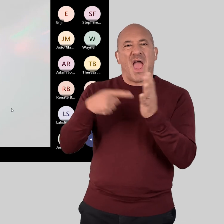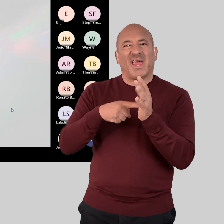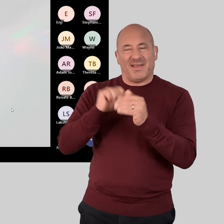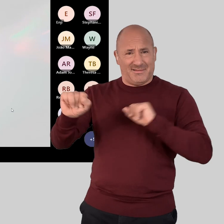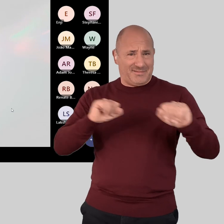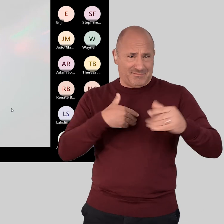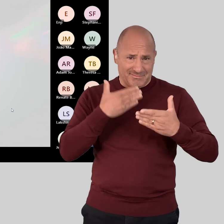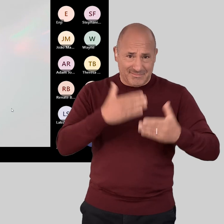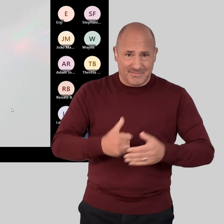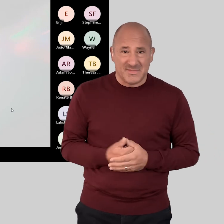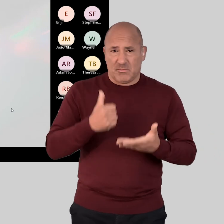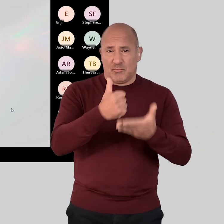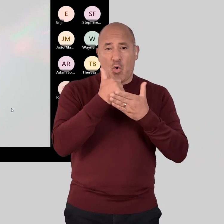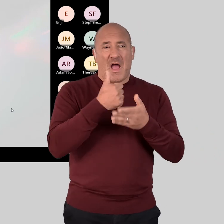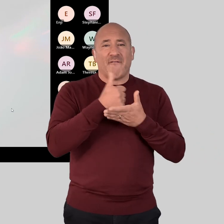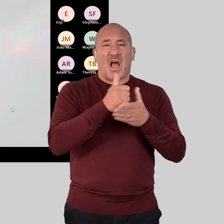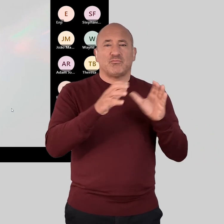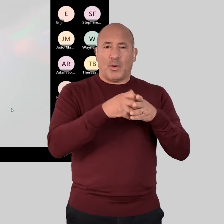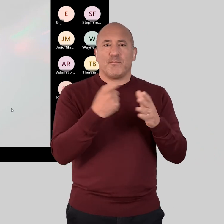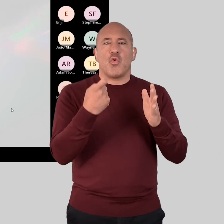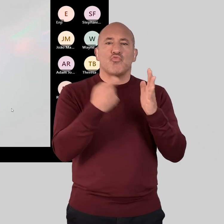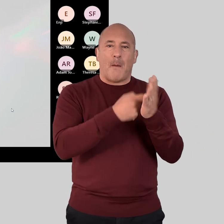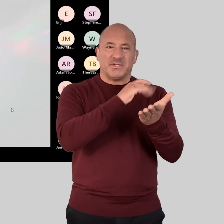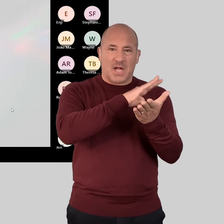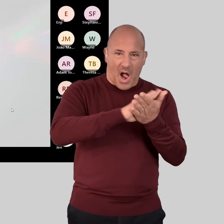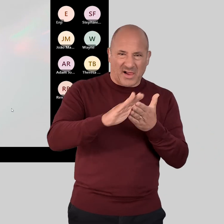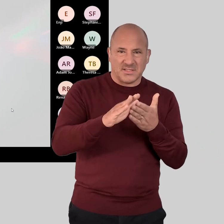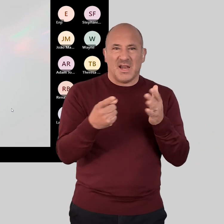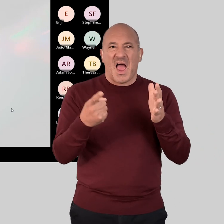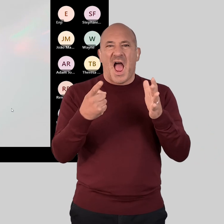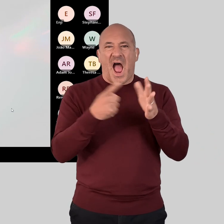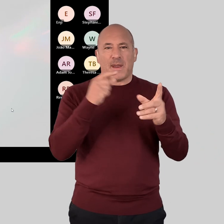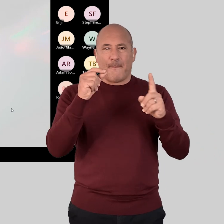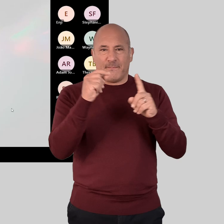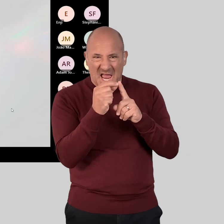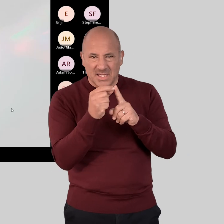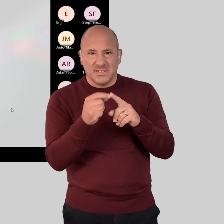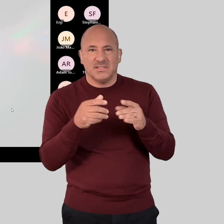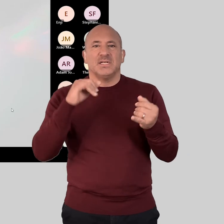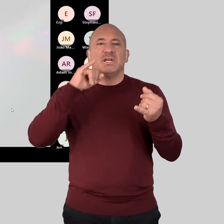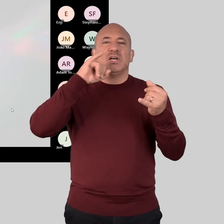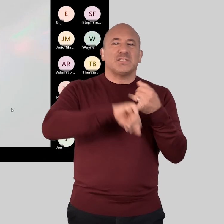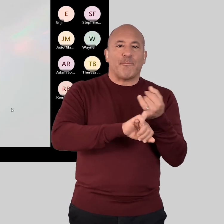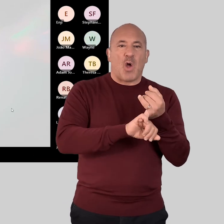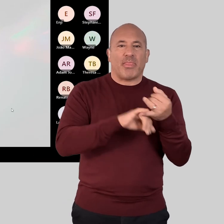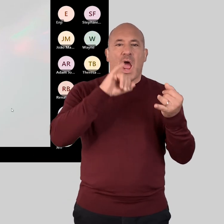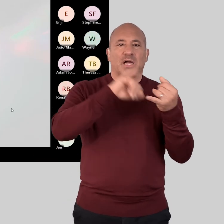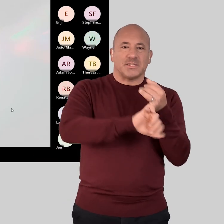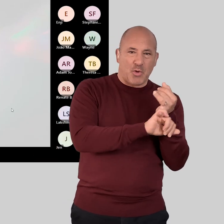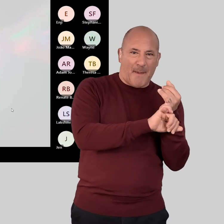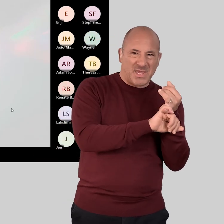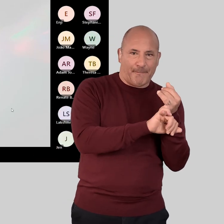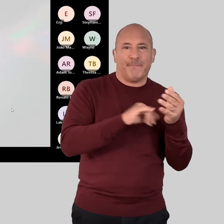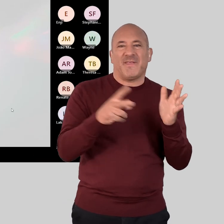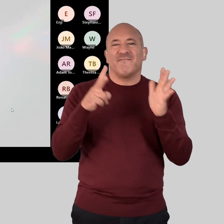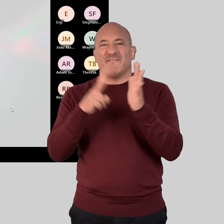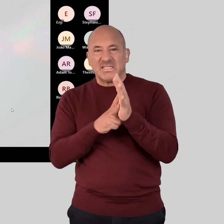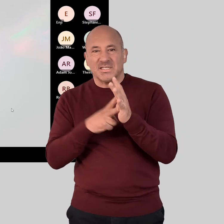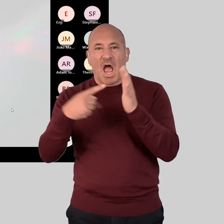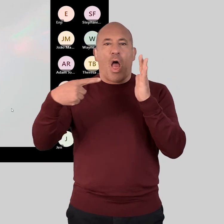Saddler's Wells. I've also been really well supported by the advisory group, Robert Hilton, Anna Pakes, Subathra Subramanian,